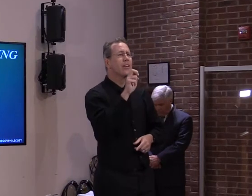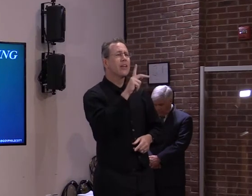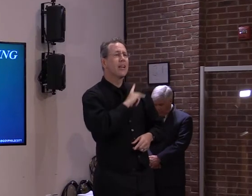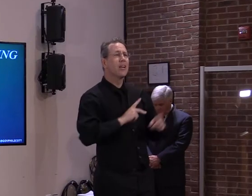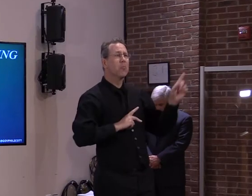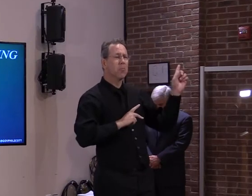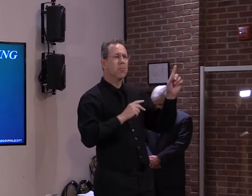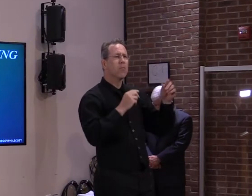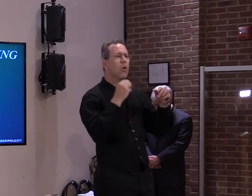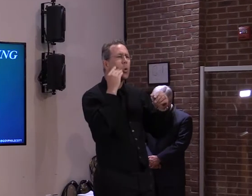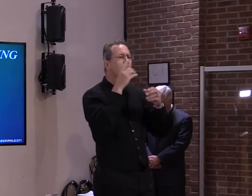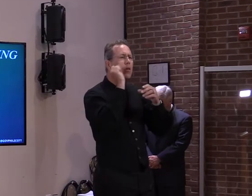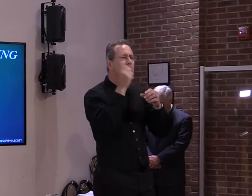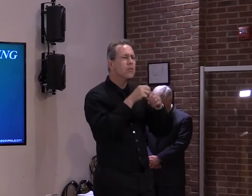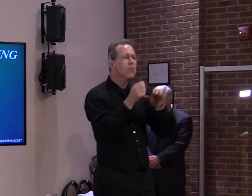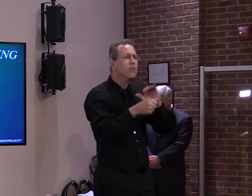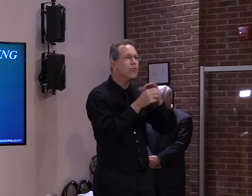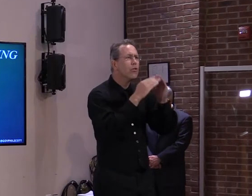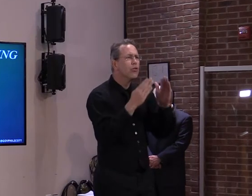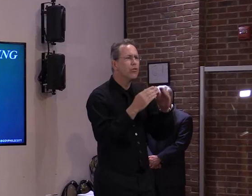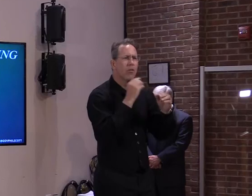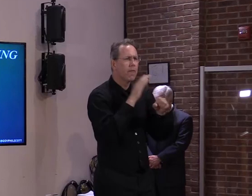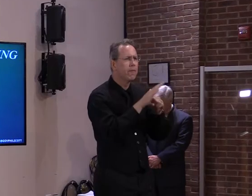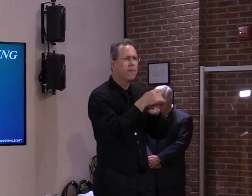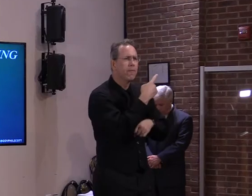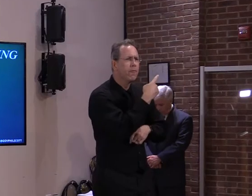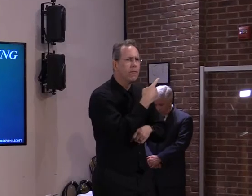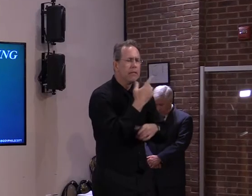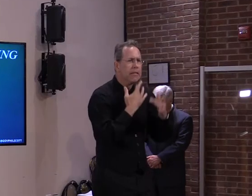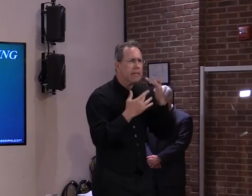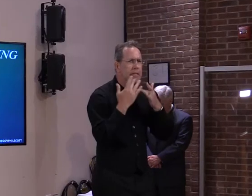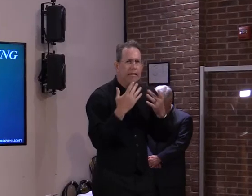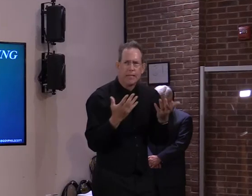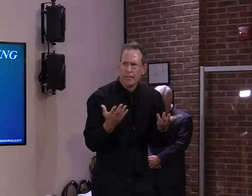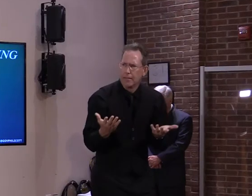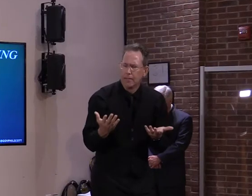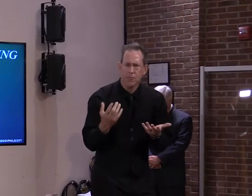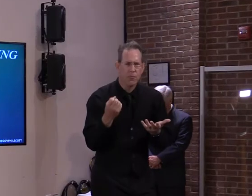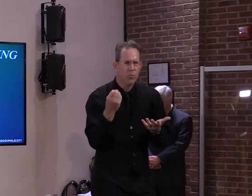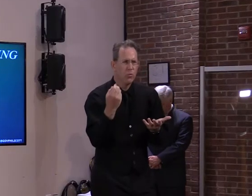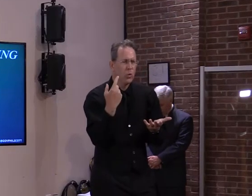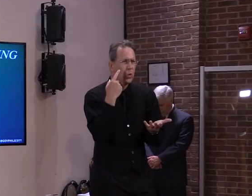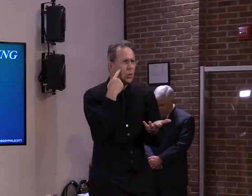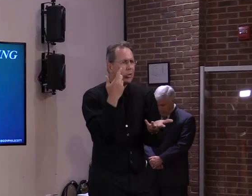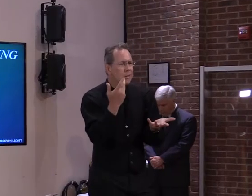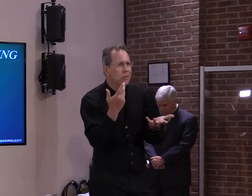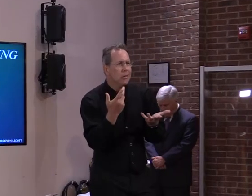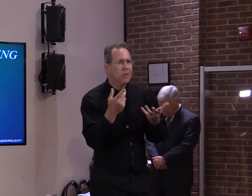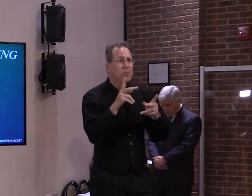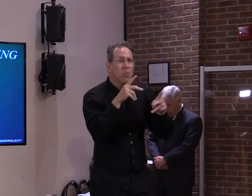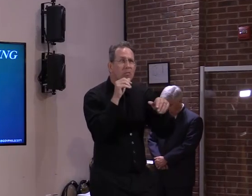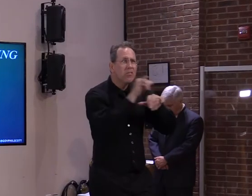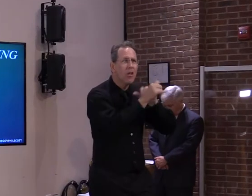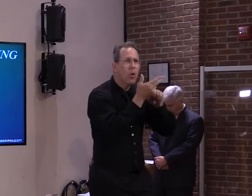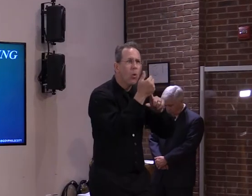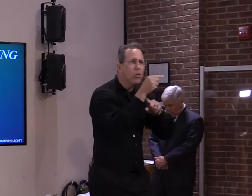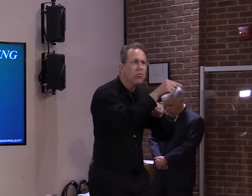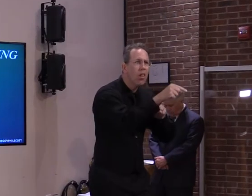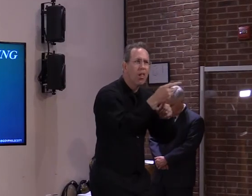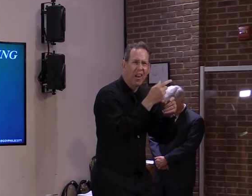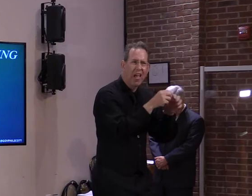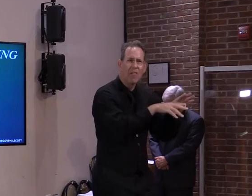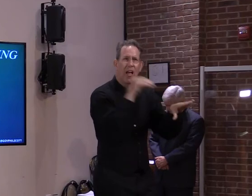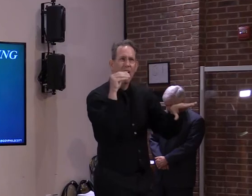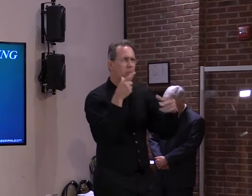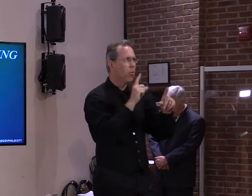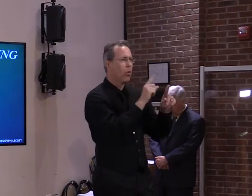there's steps you'll be taking, such as bringing in a FEMA trailers or tents or what have you, to be able